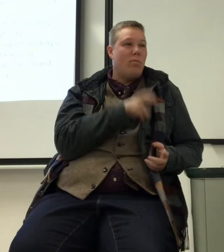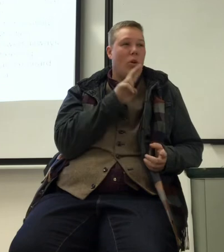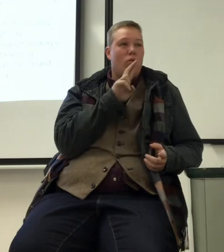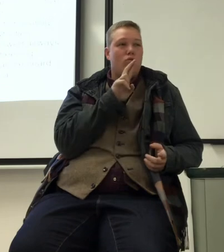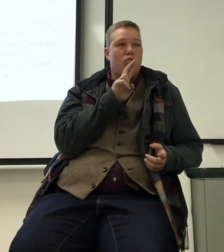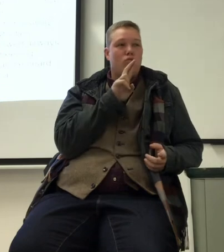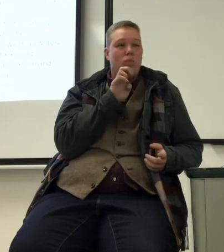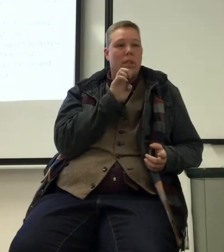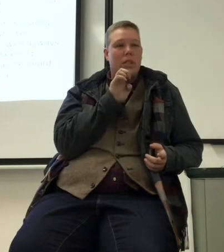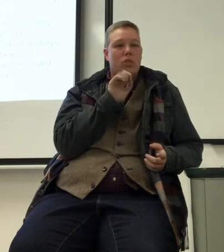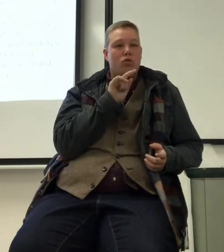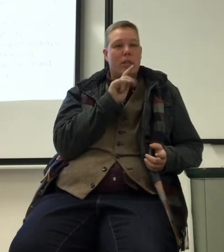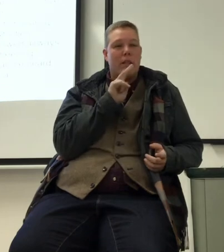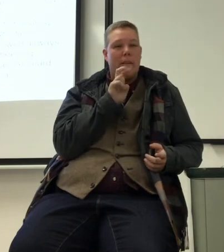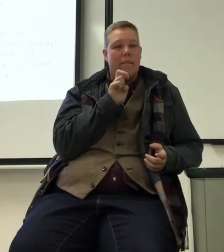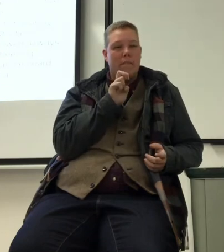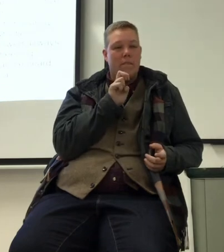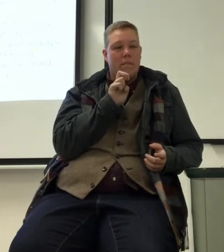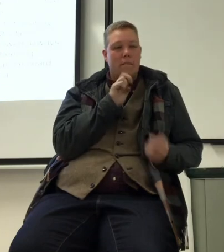Versus obstructive.